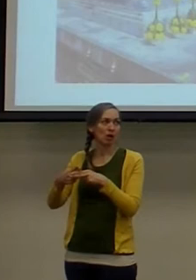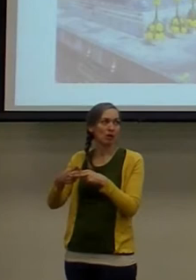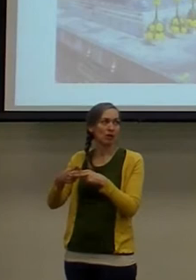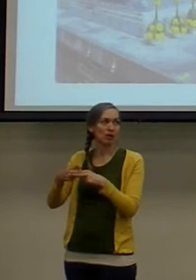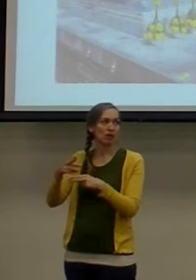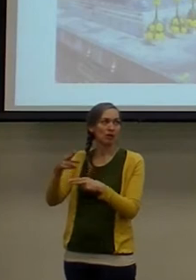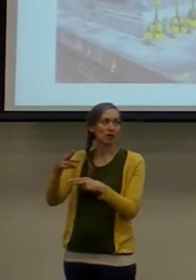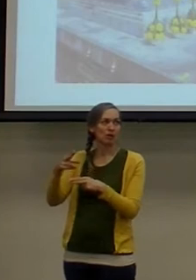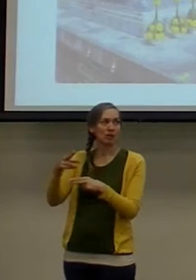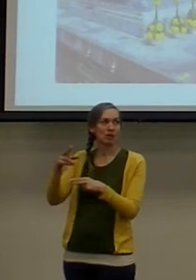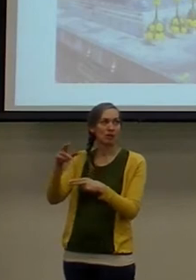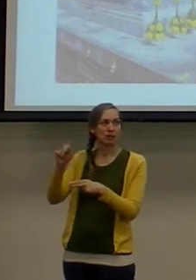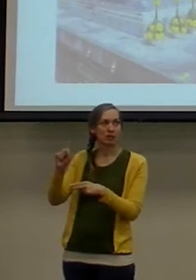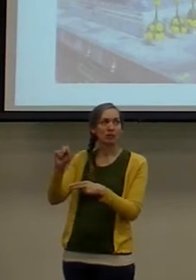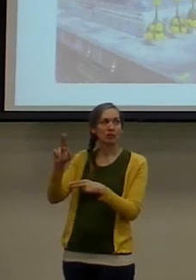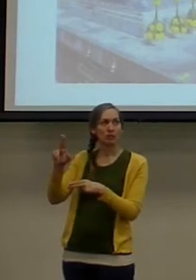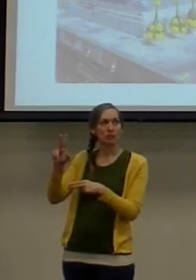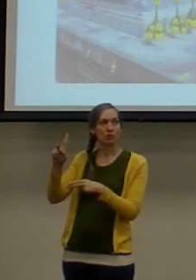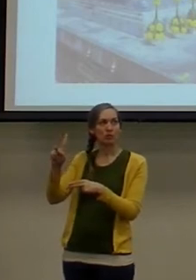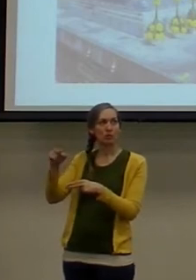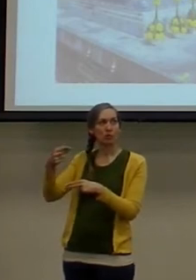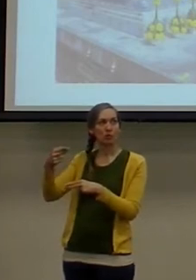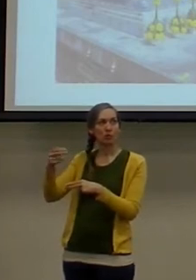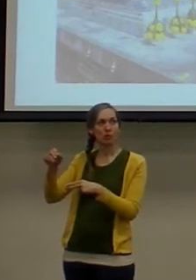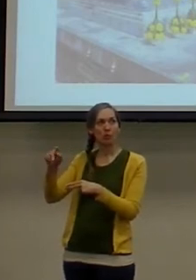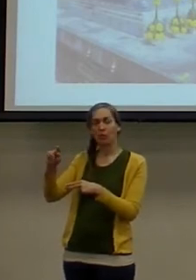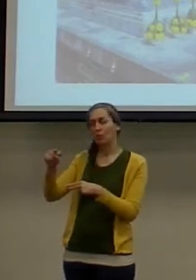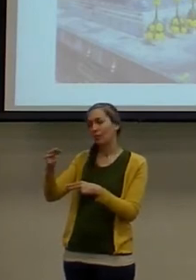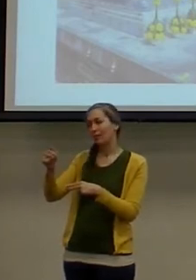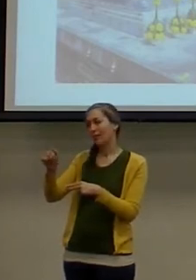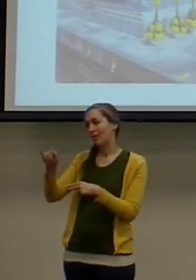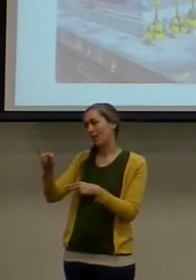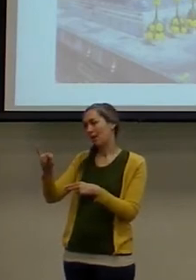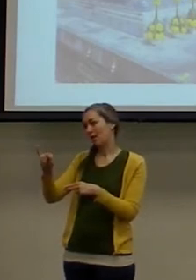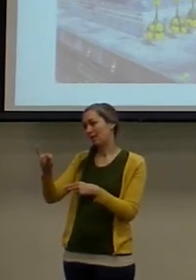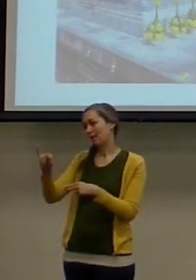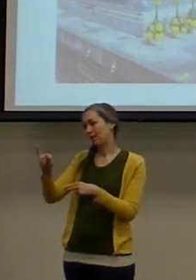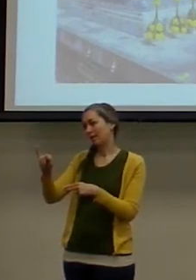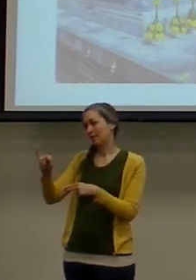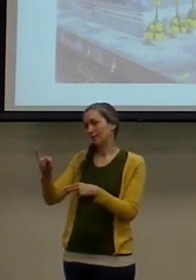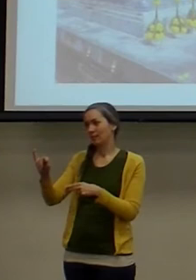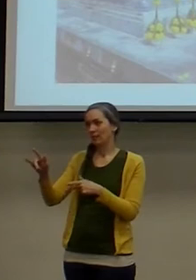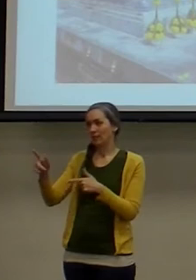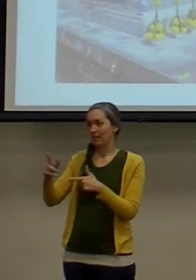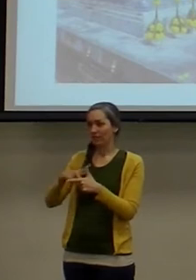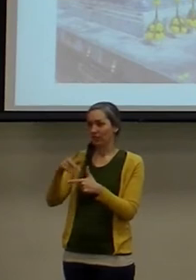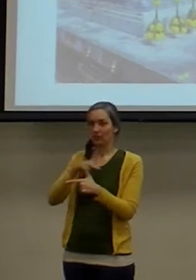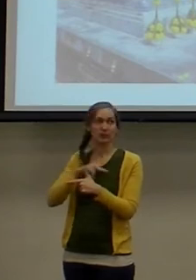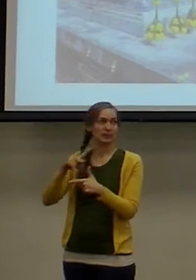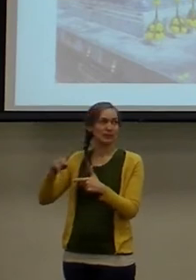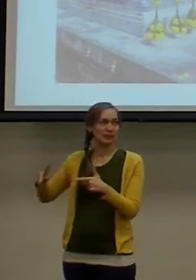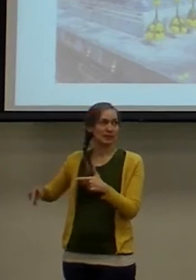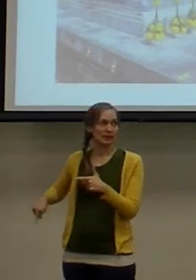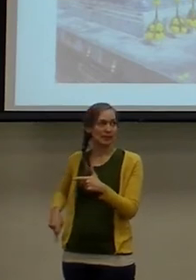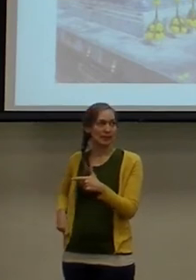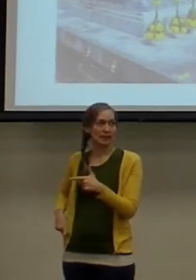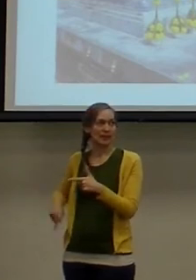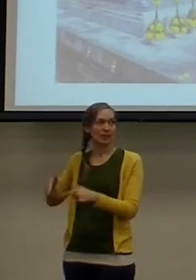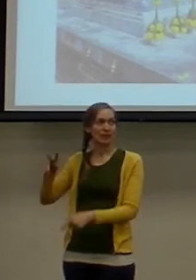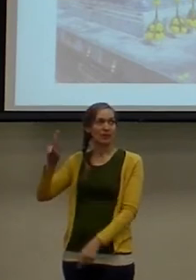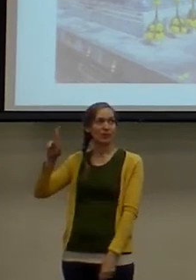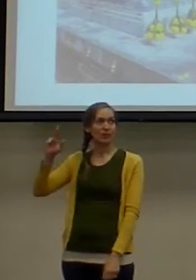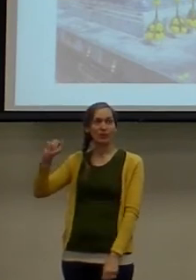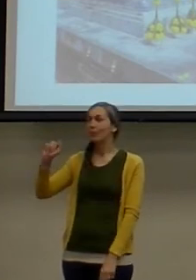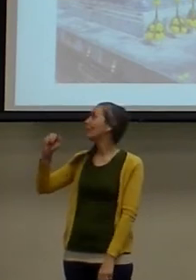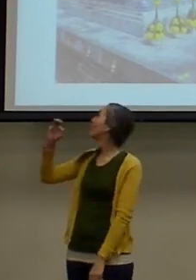king of this first kingdom, named Ram Kamhaeng, he gave us the first